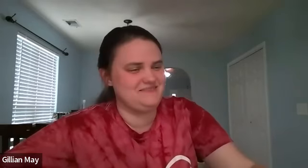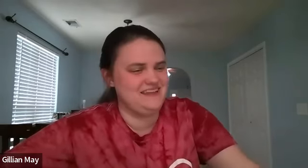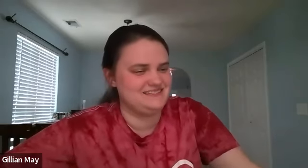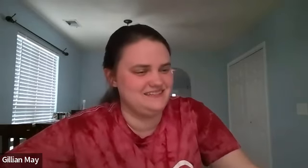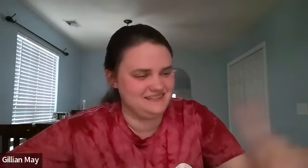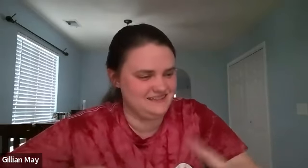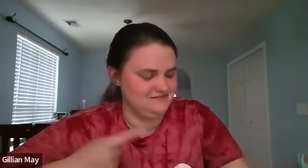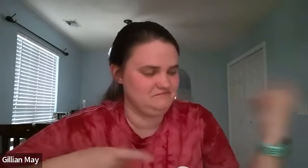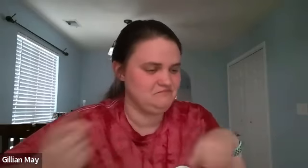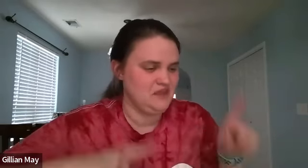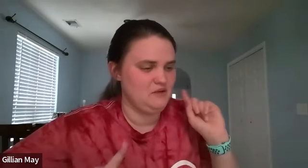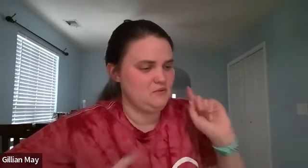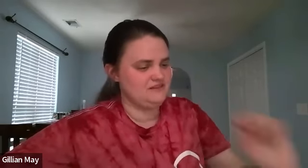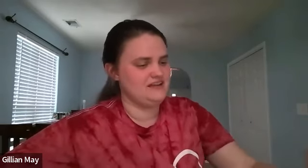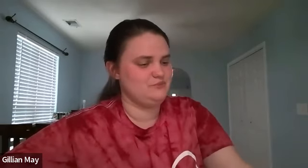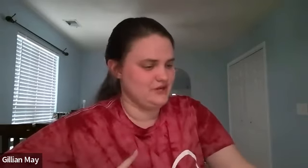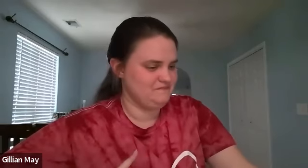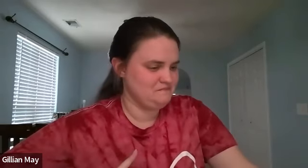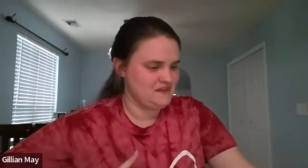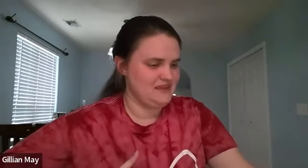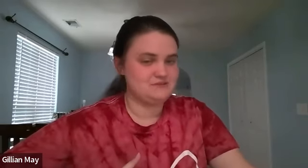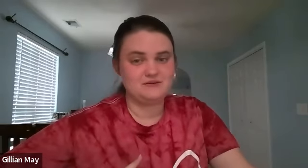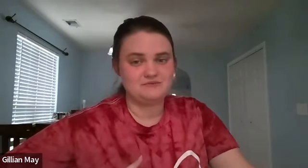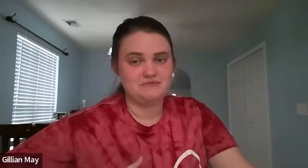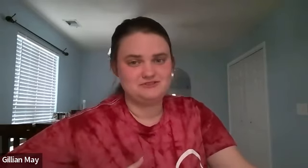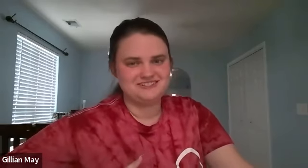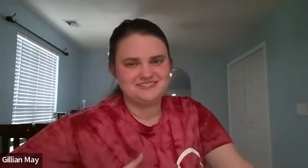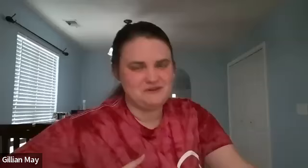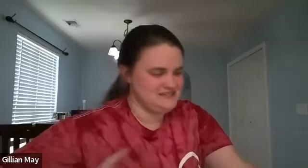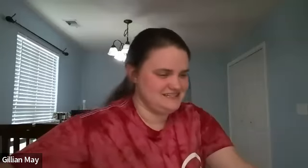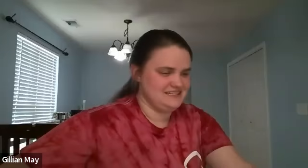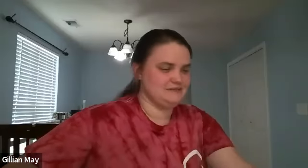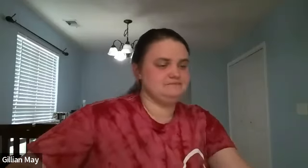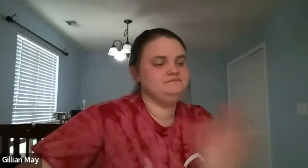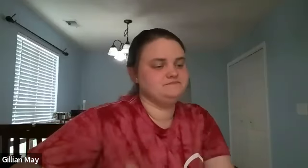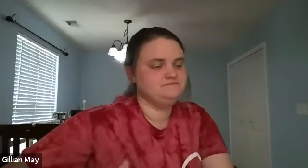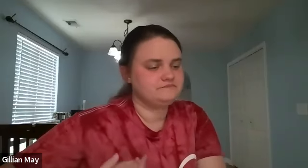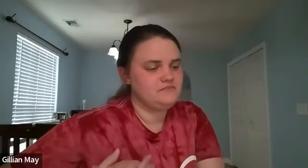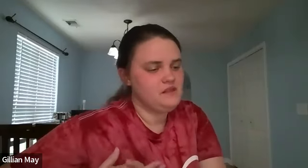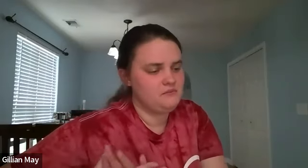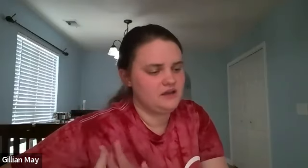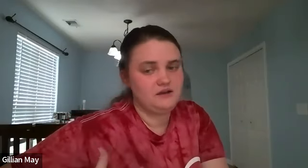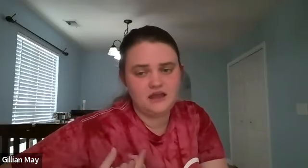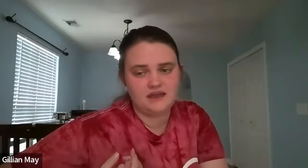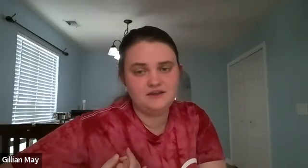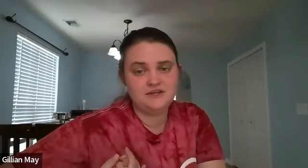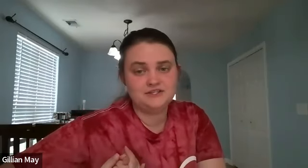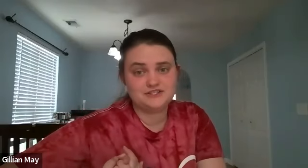one in one class, but it was not with my emotions, so I didn't see it. But okay,